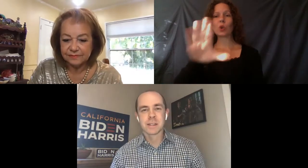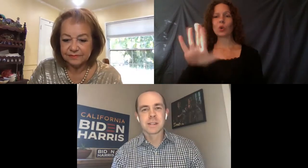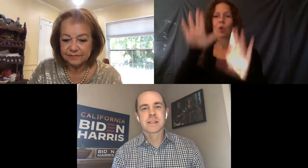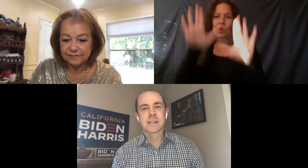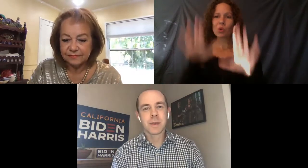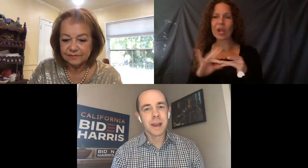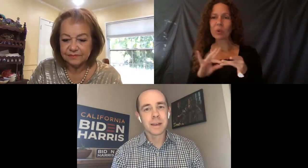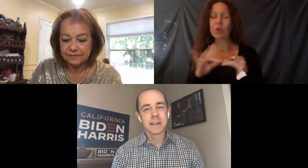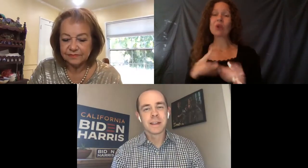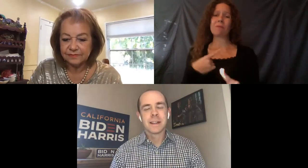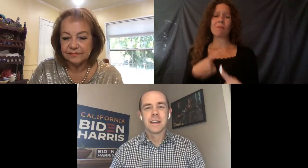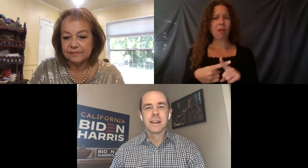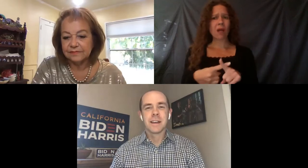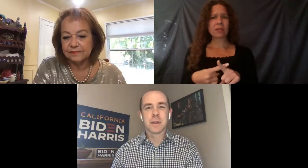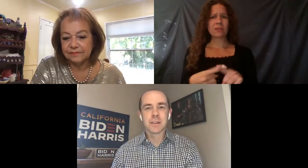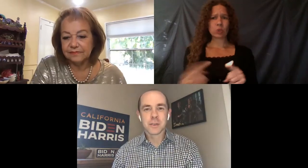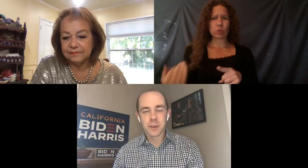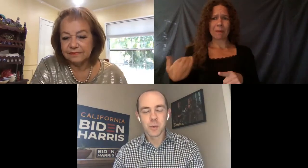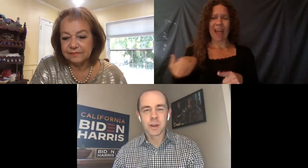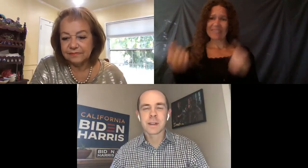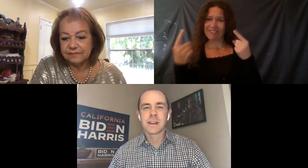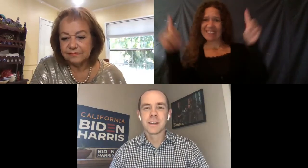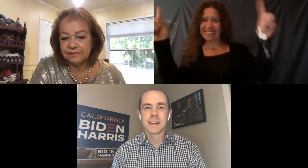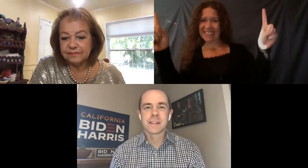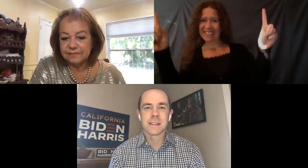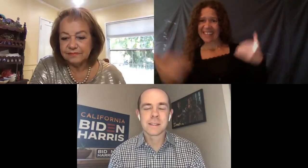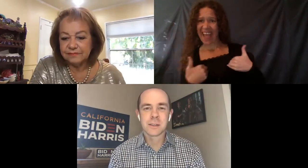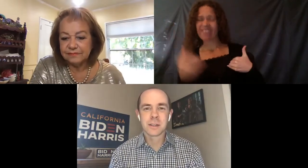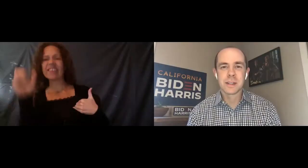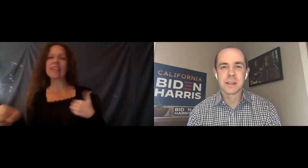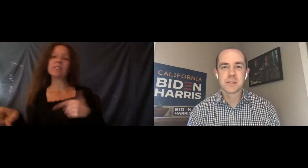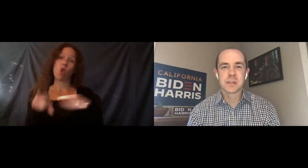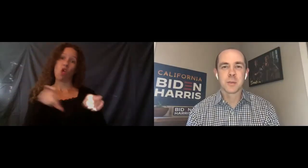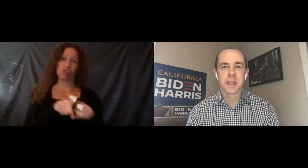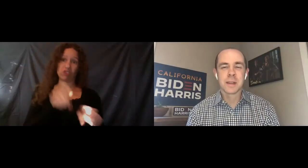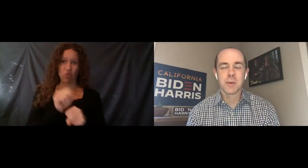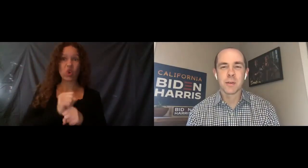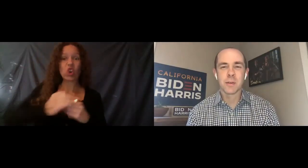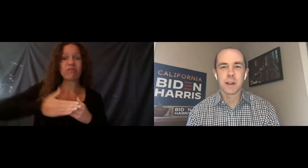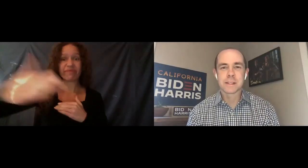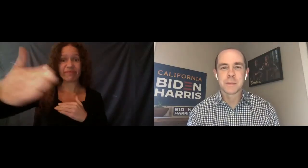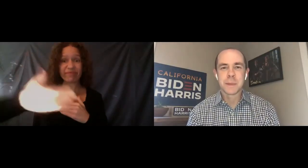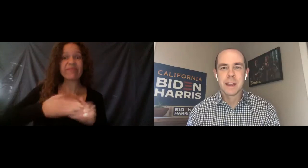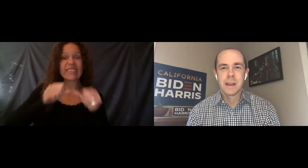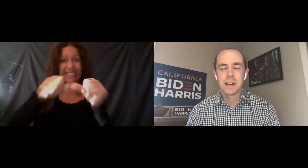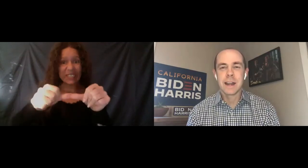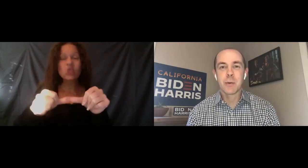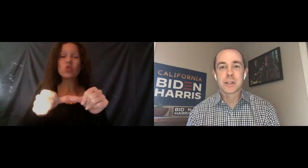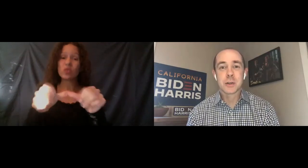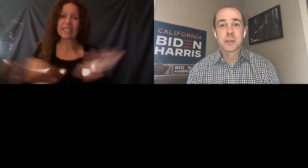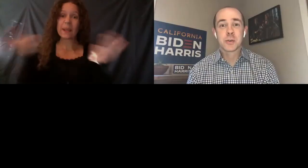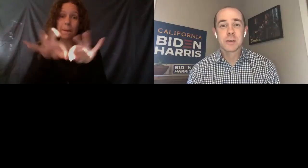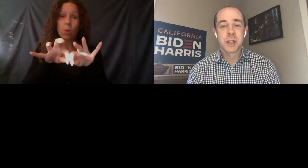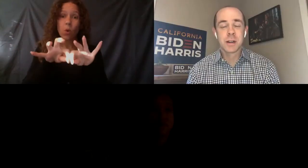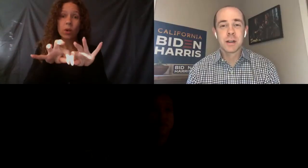only of the success that we had, but also the work that still continues on so many important fronts. I now want